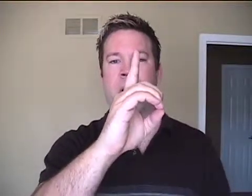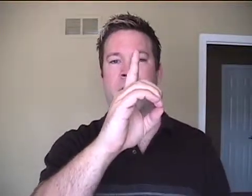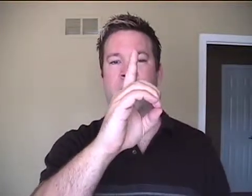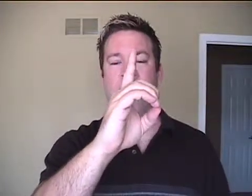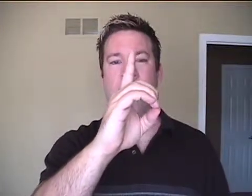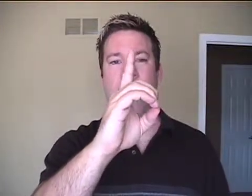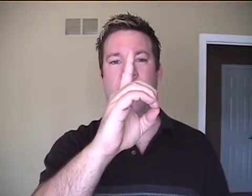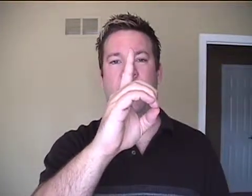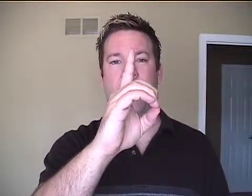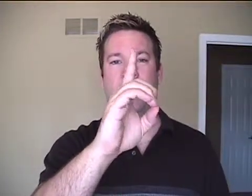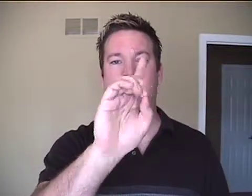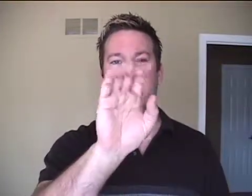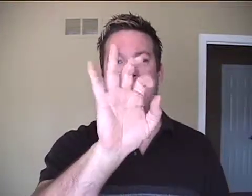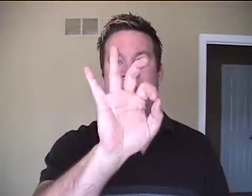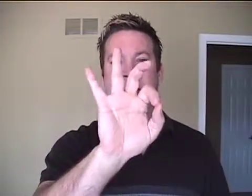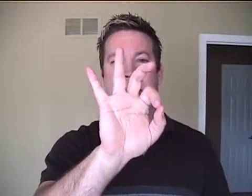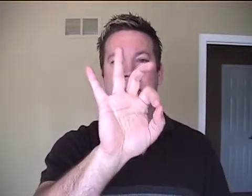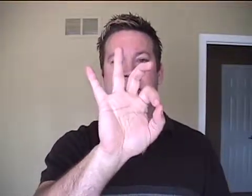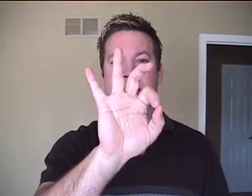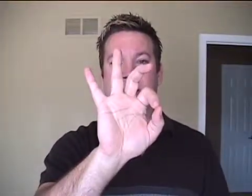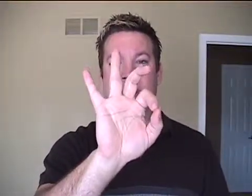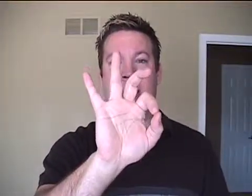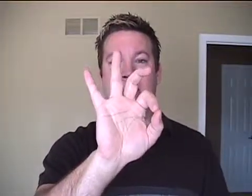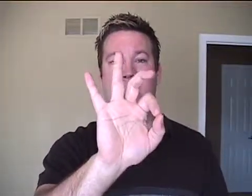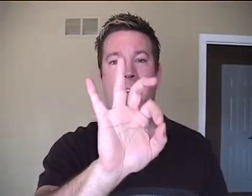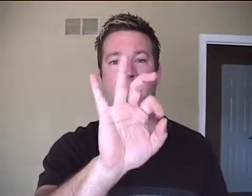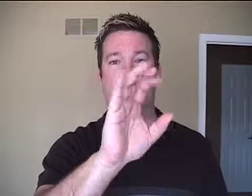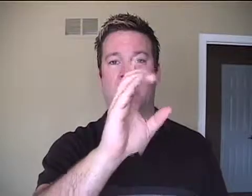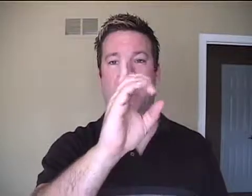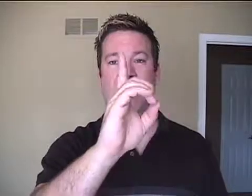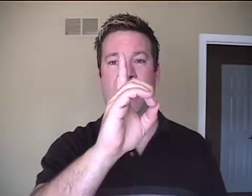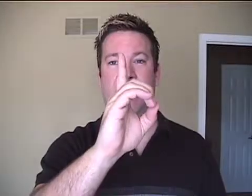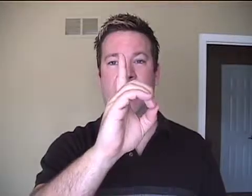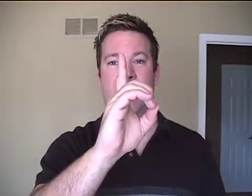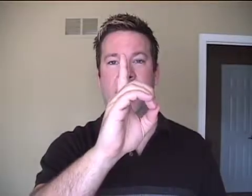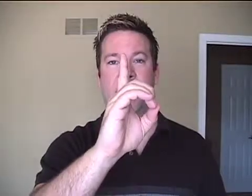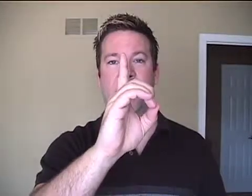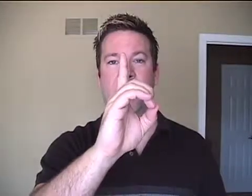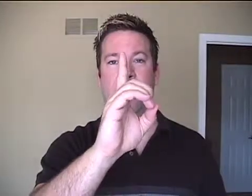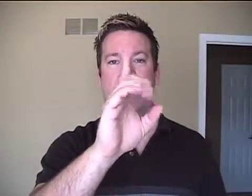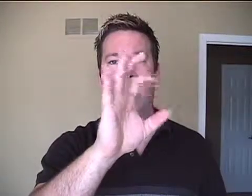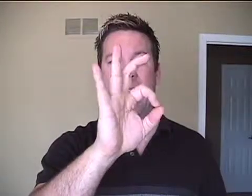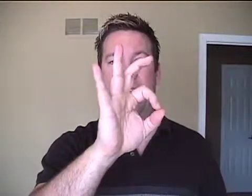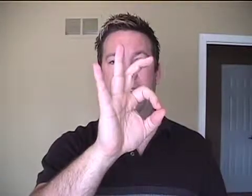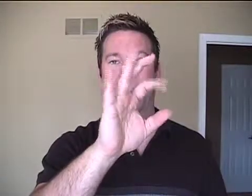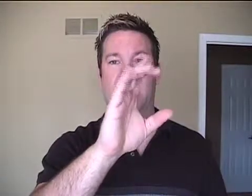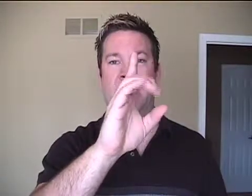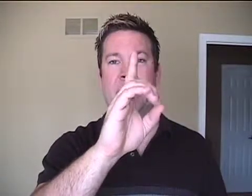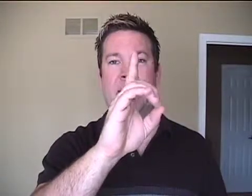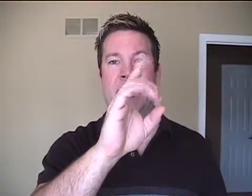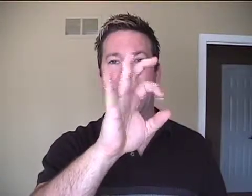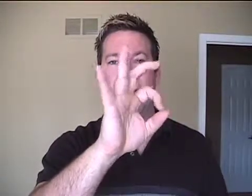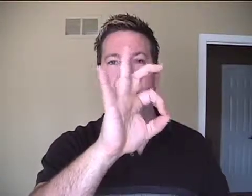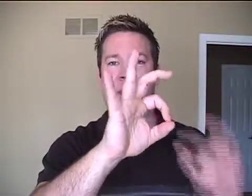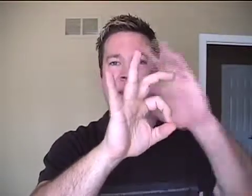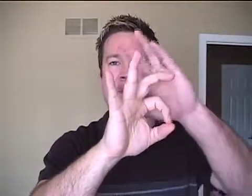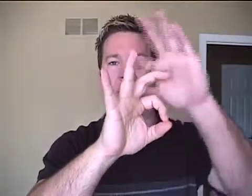It's very common for people to mistake this is an F, with a D. So just remember F, D. F has got those kind